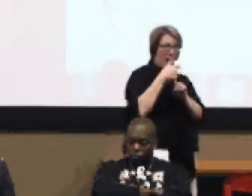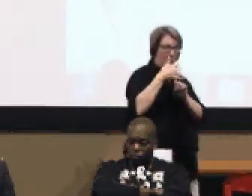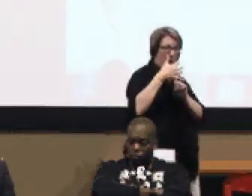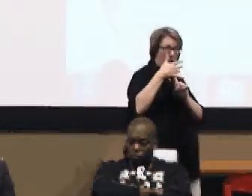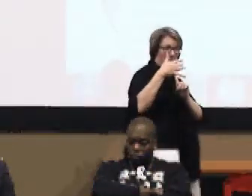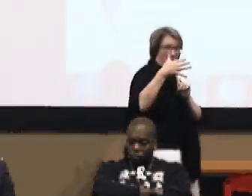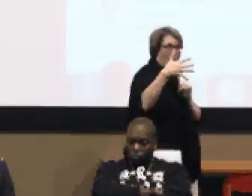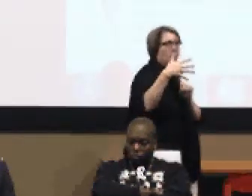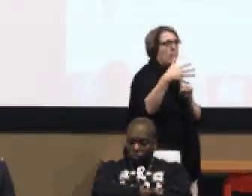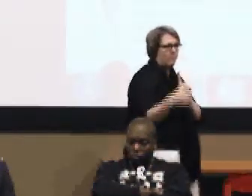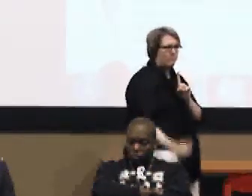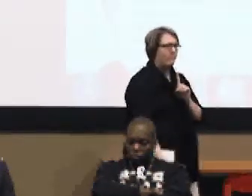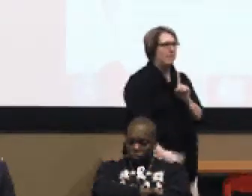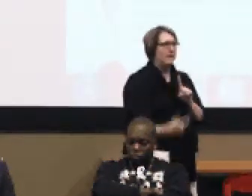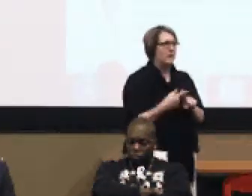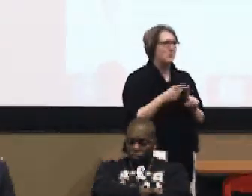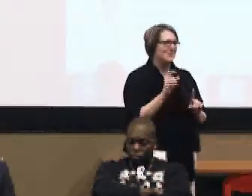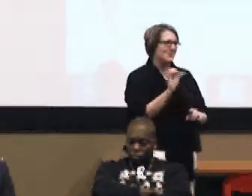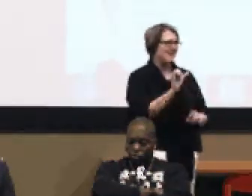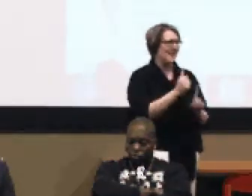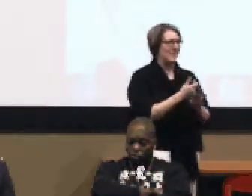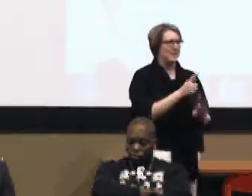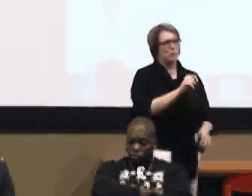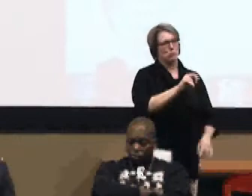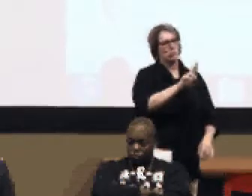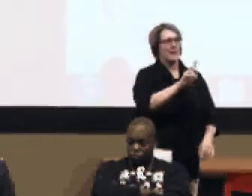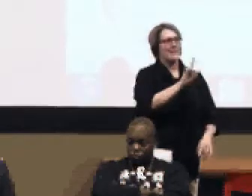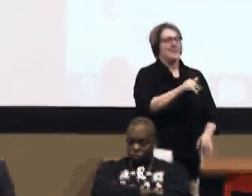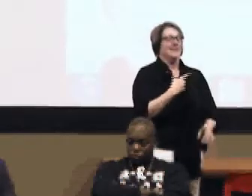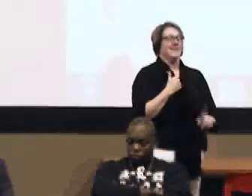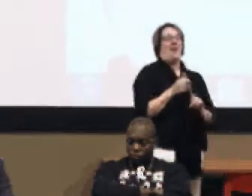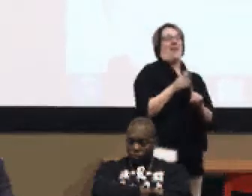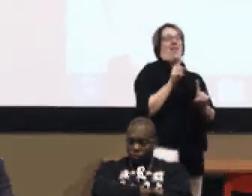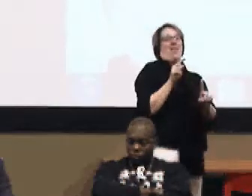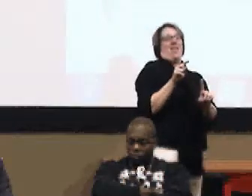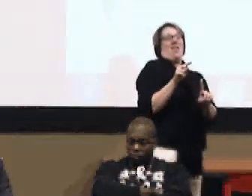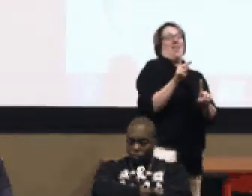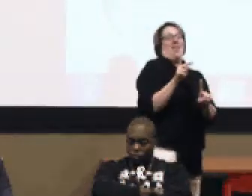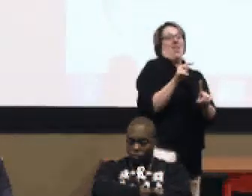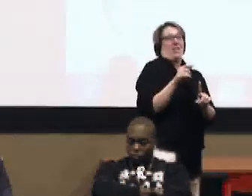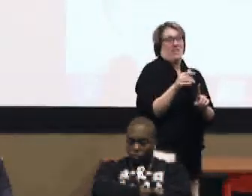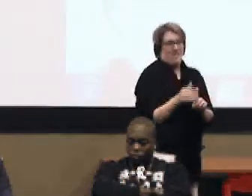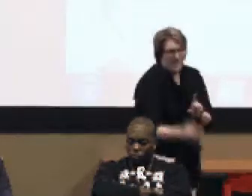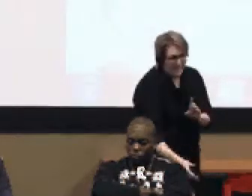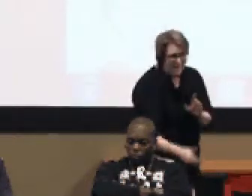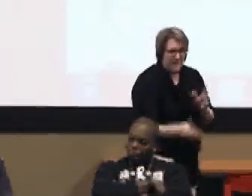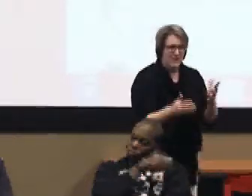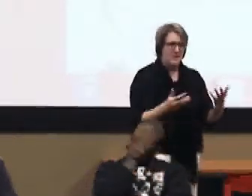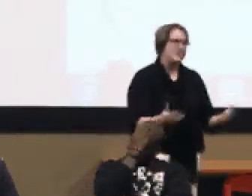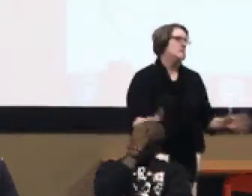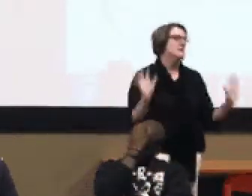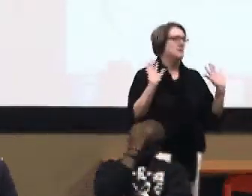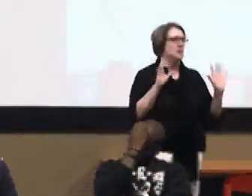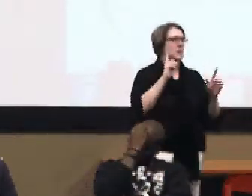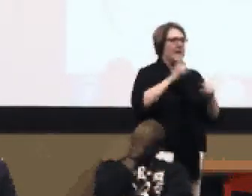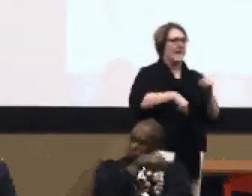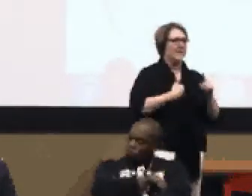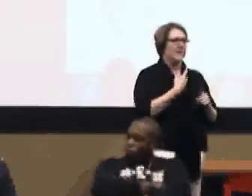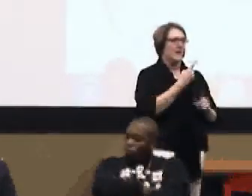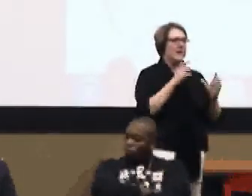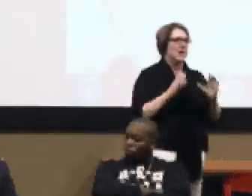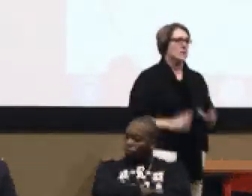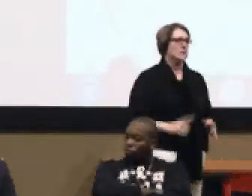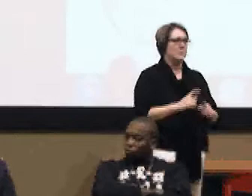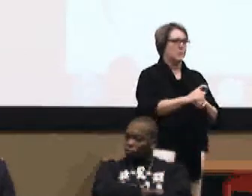like burned out pretty much. Like, it was just like the trendiest thing on earth for like a minute, and then it was like can't even get a